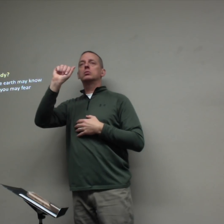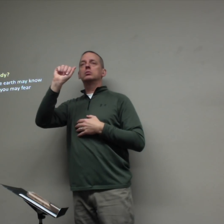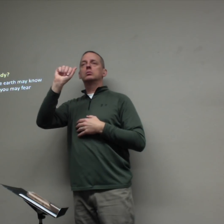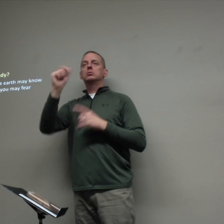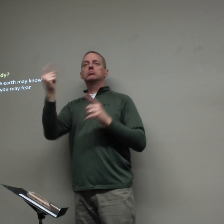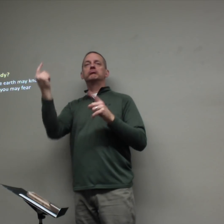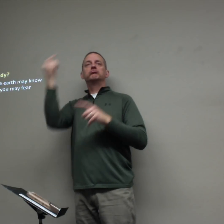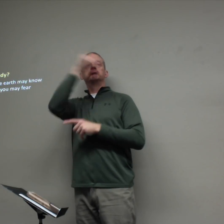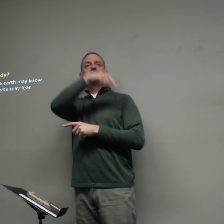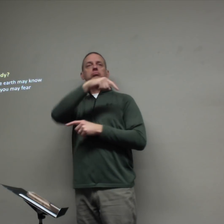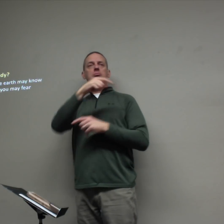In Joshua,